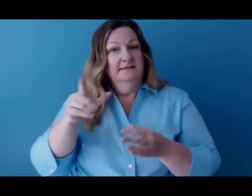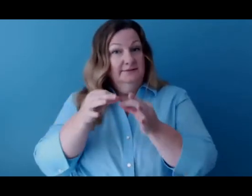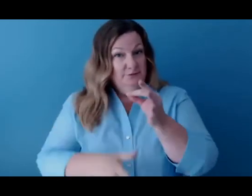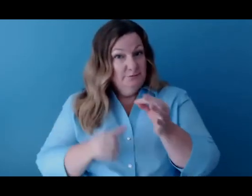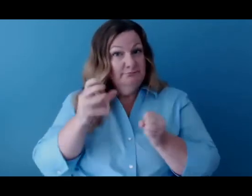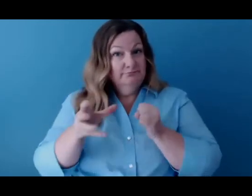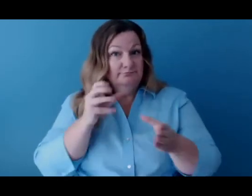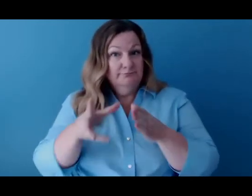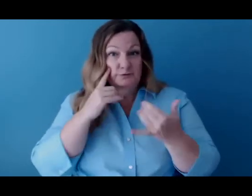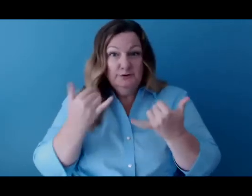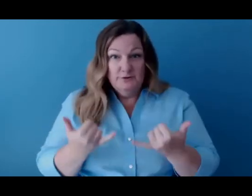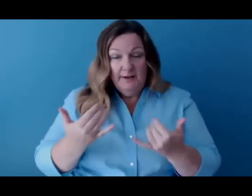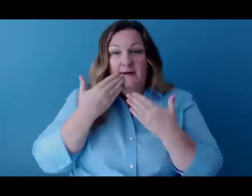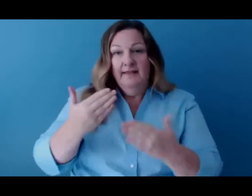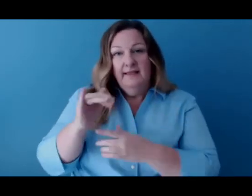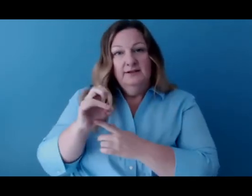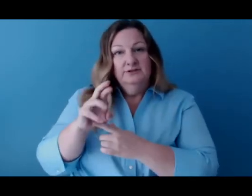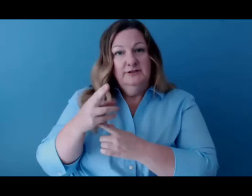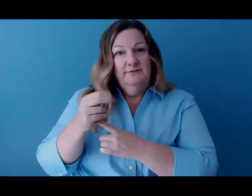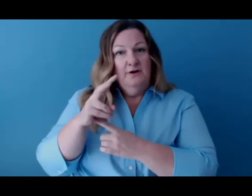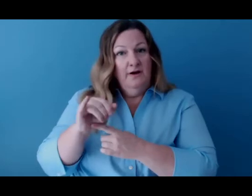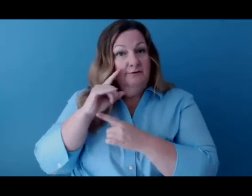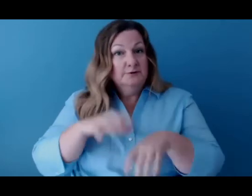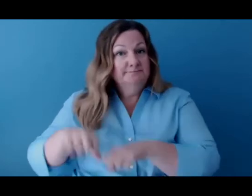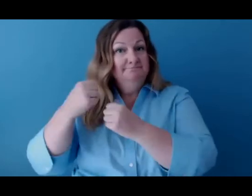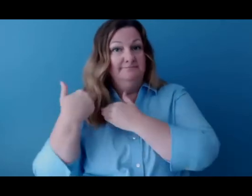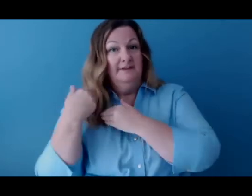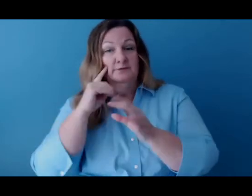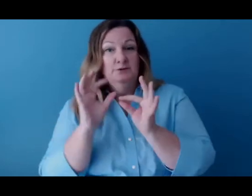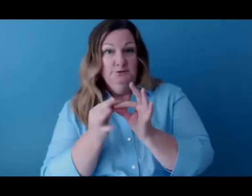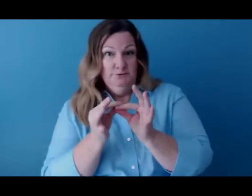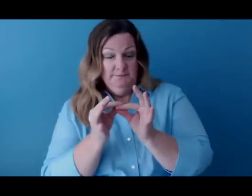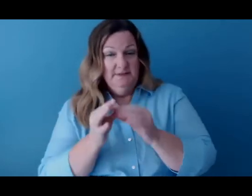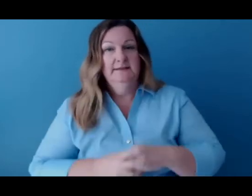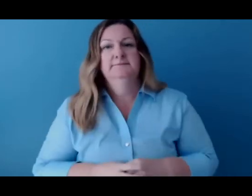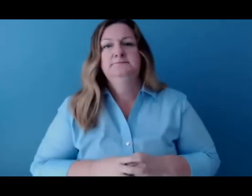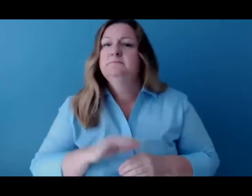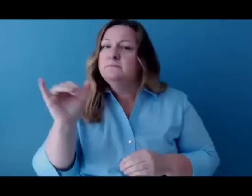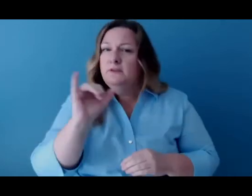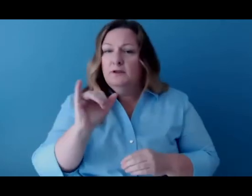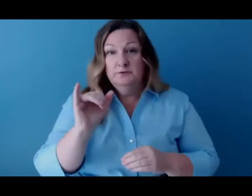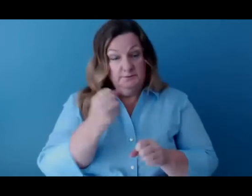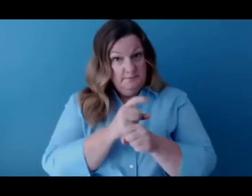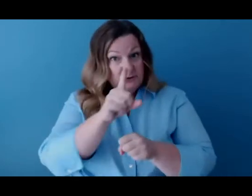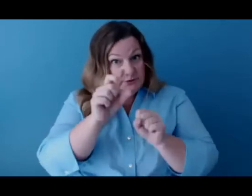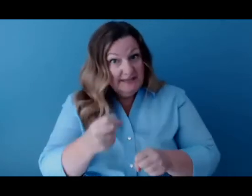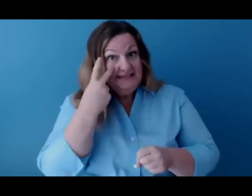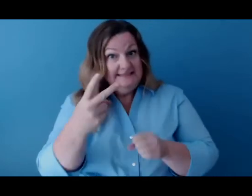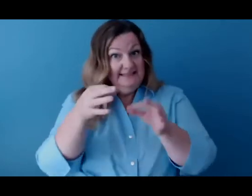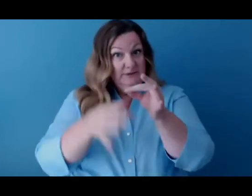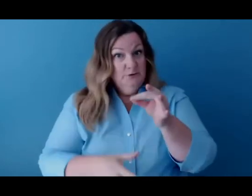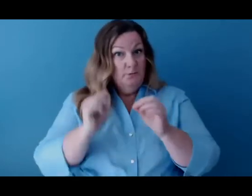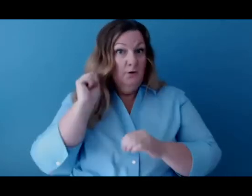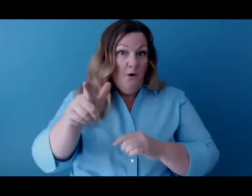today. Thank you, Jennifer Harvey, for doing that for us. In order to ensure that you can see Jen Harvey at all times